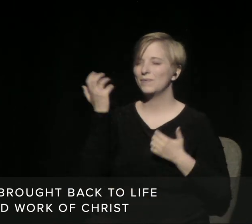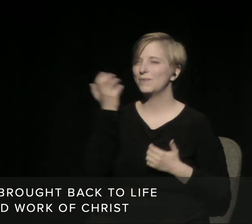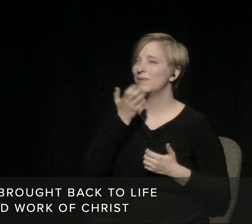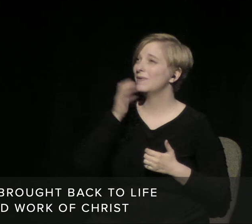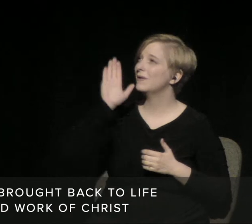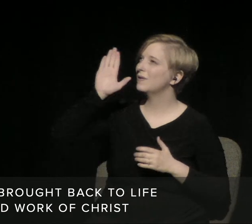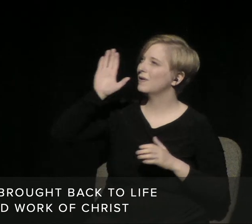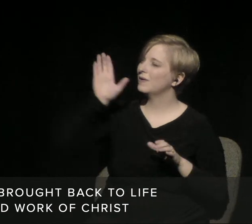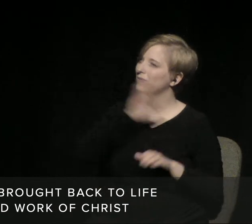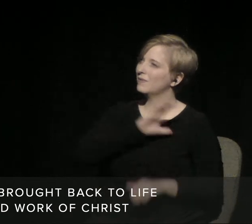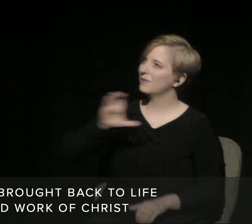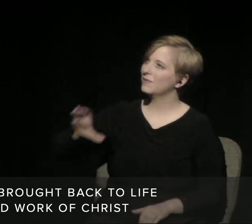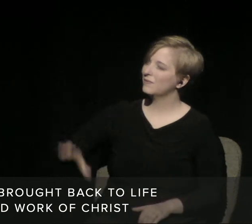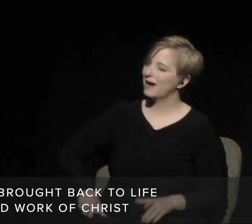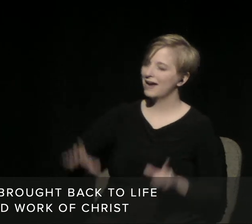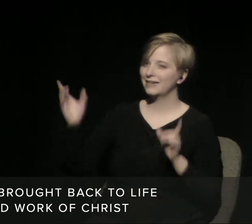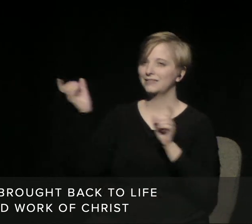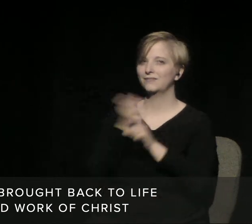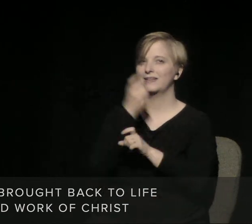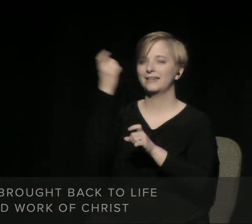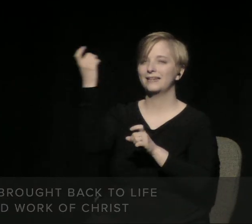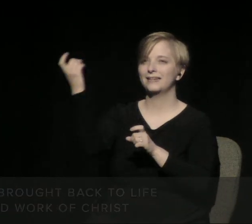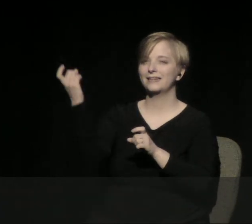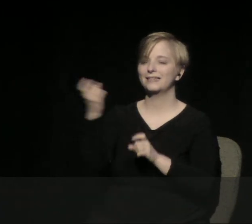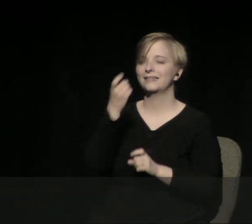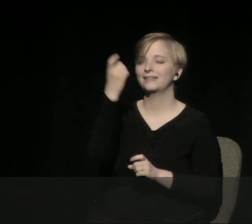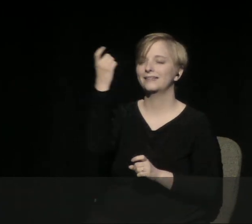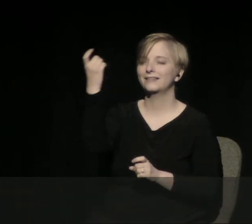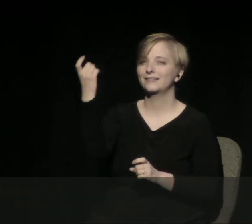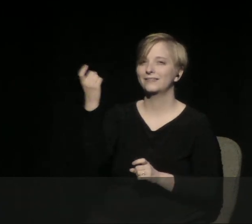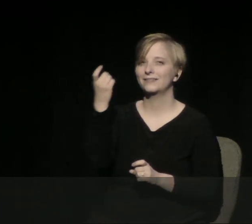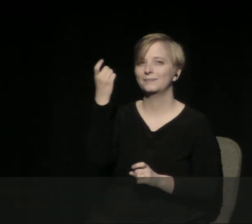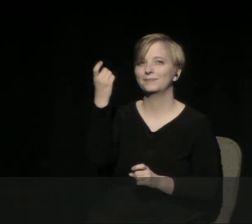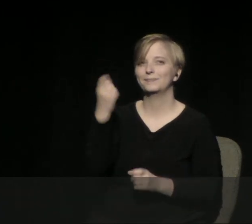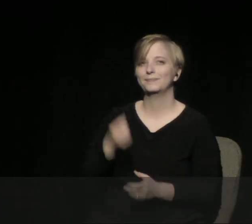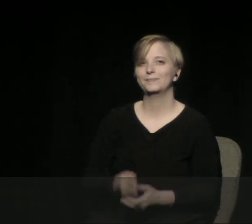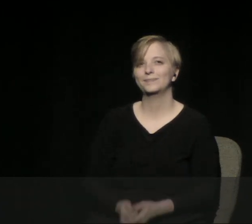the finished work of